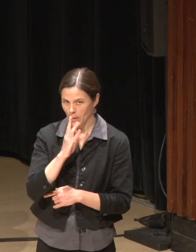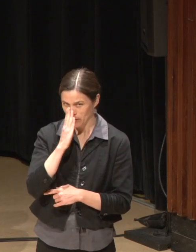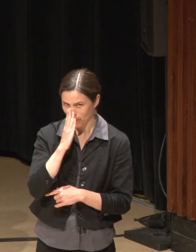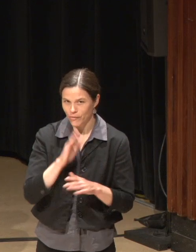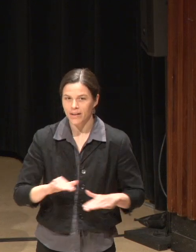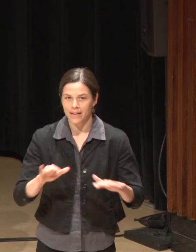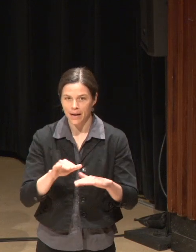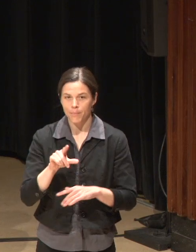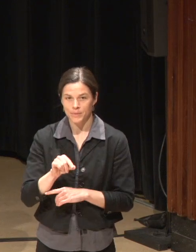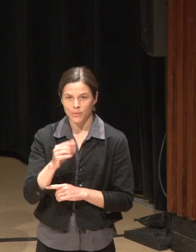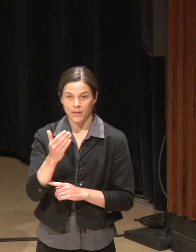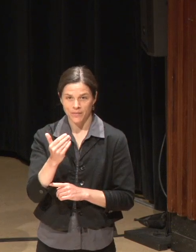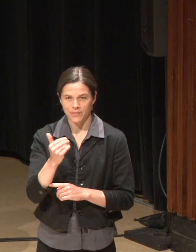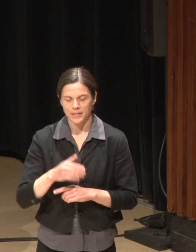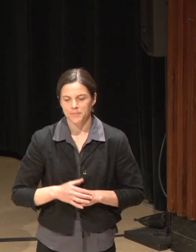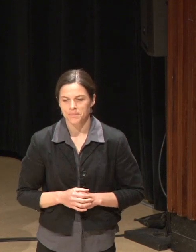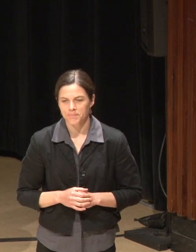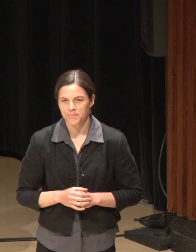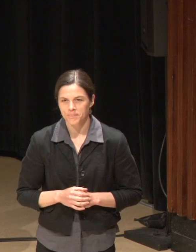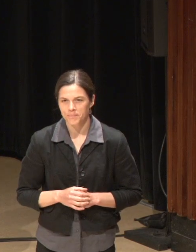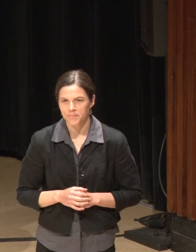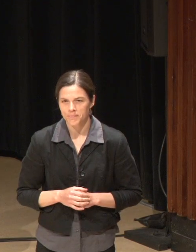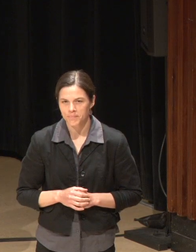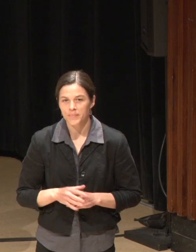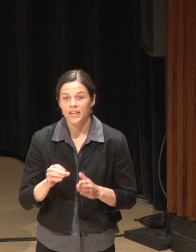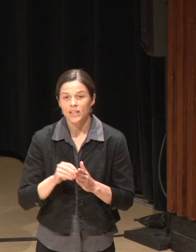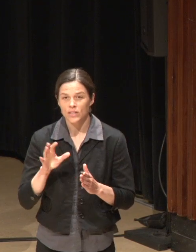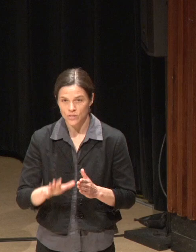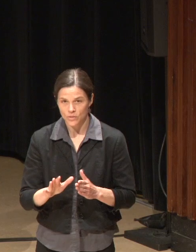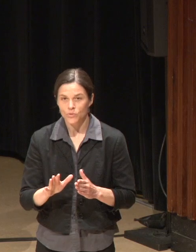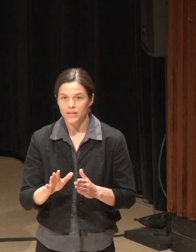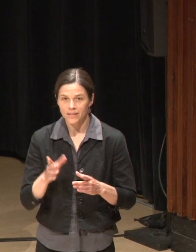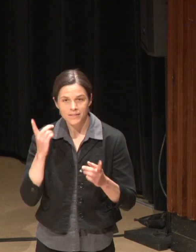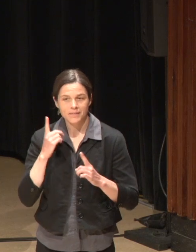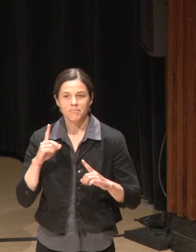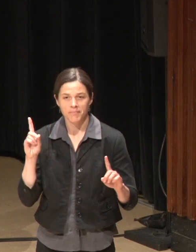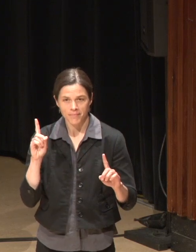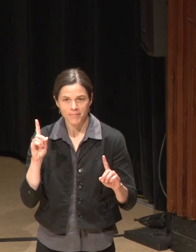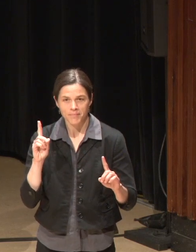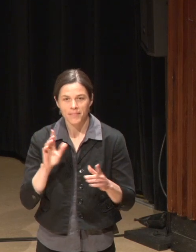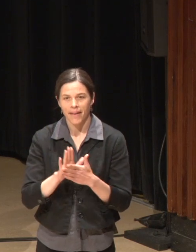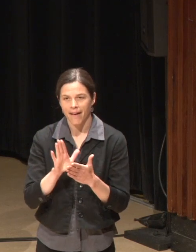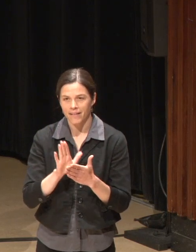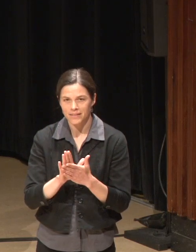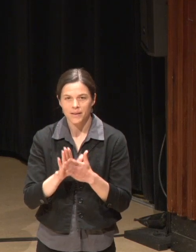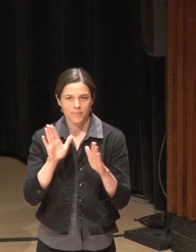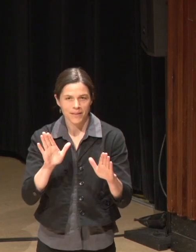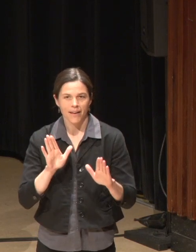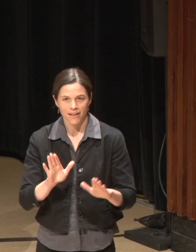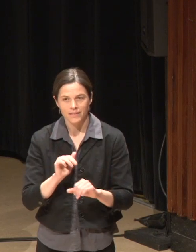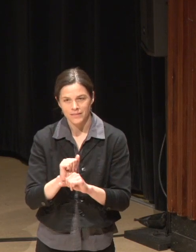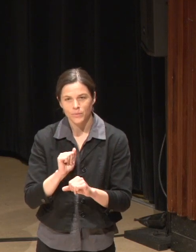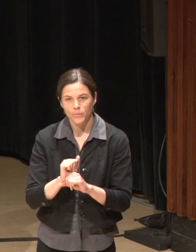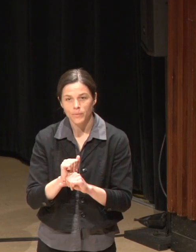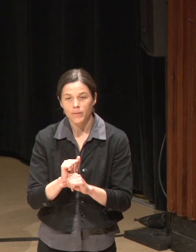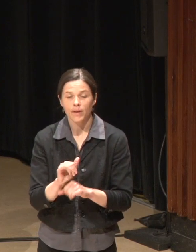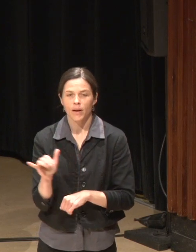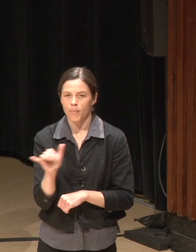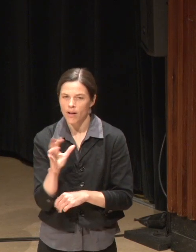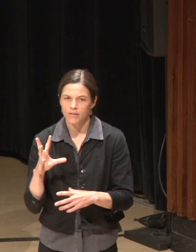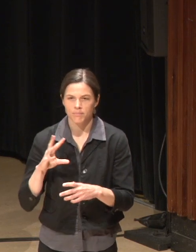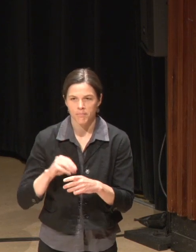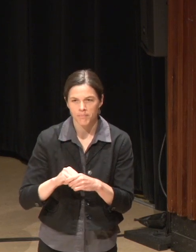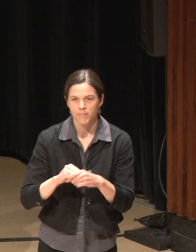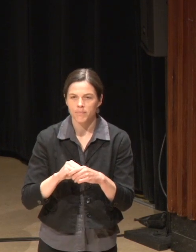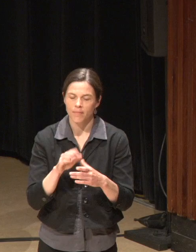These students have not only achieved academic excellence in their respective programs, but have also contributed to the college,